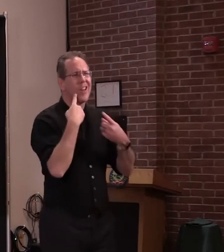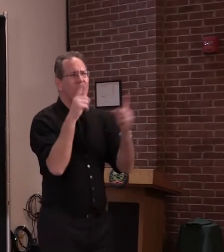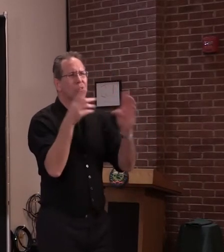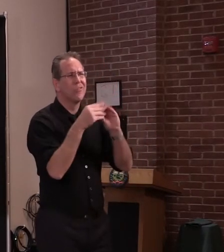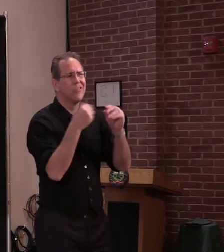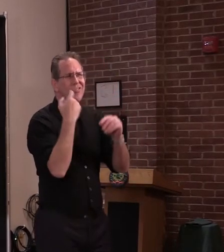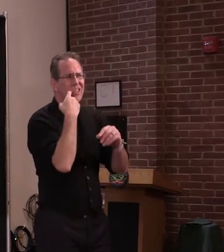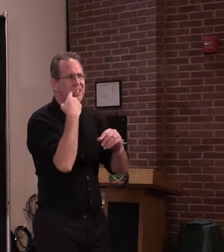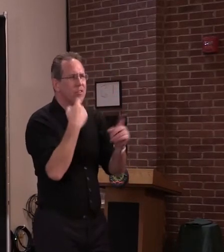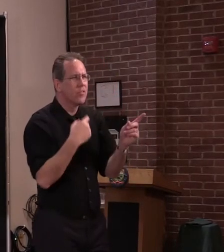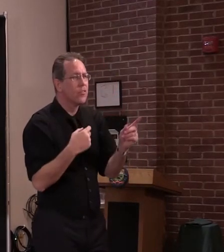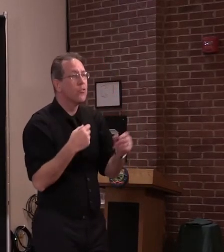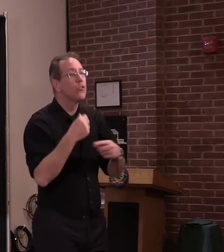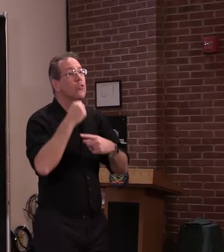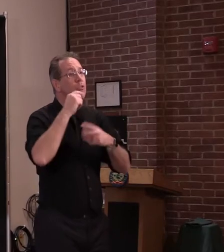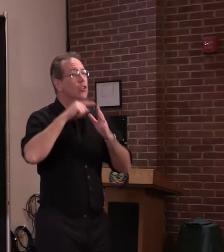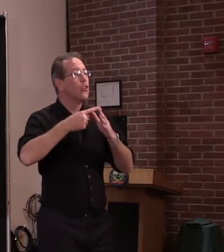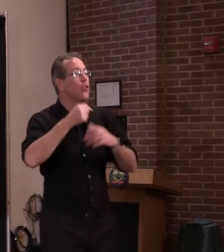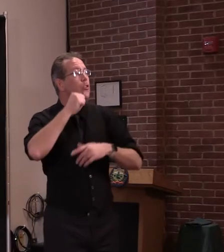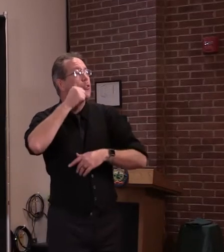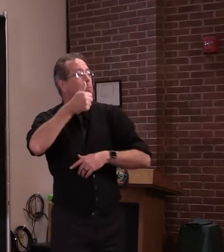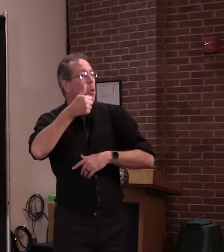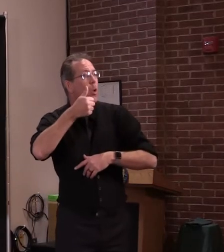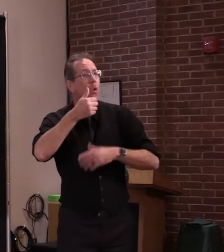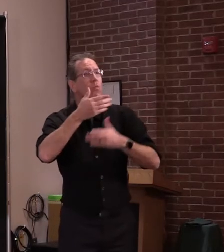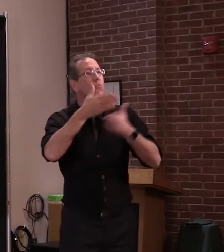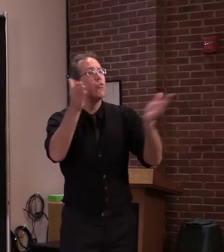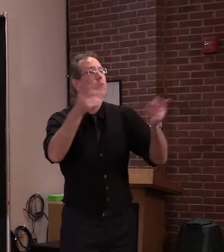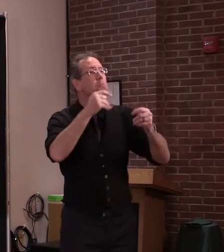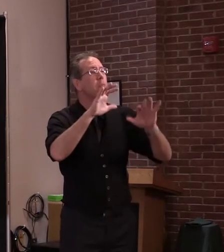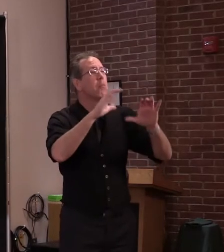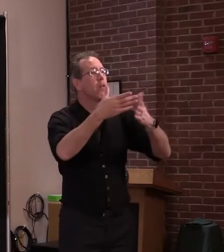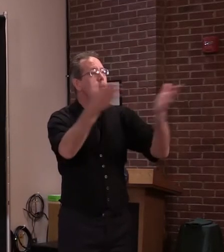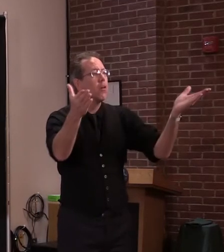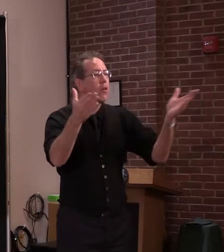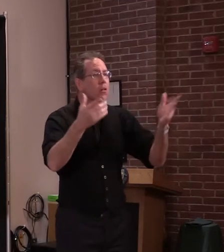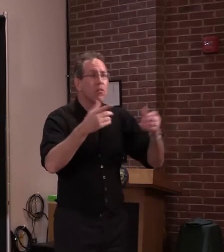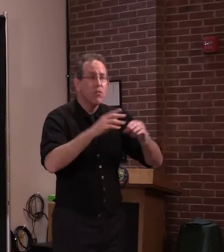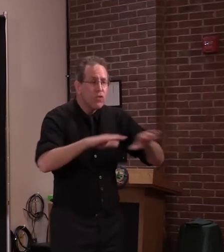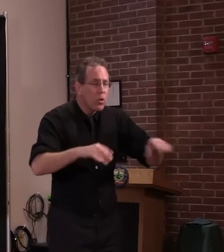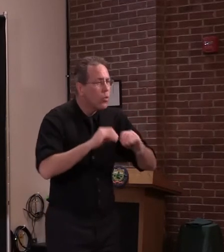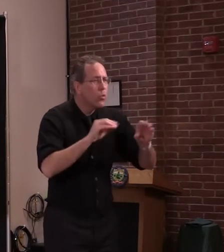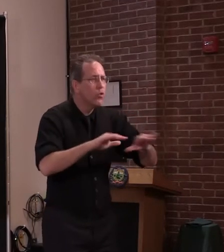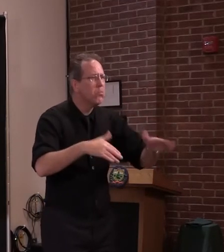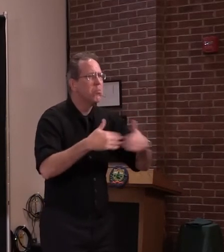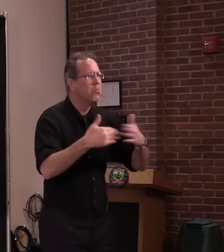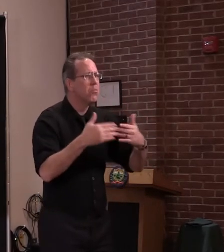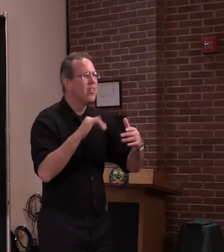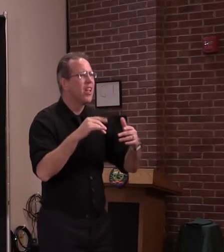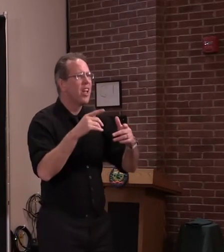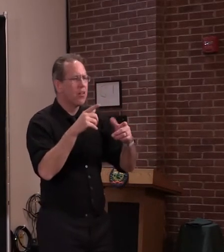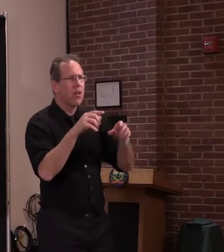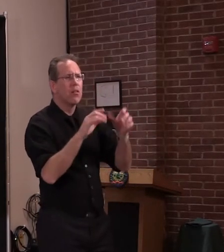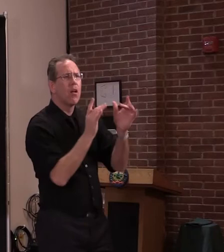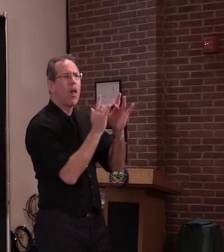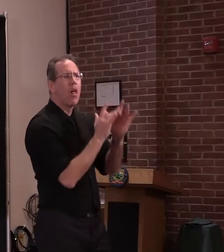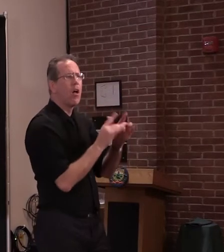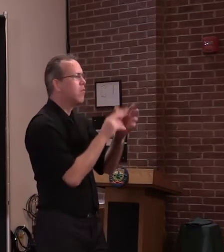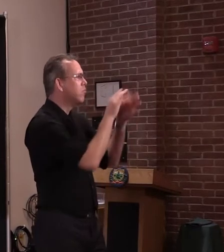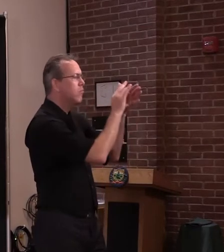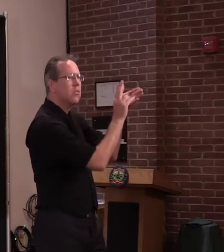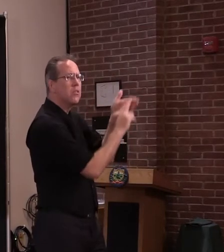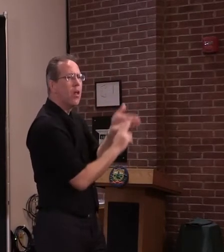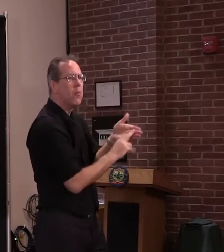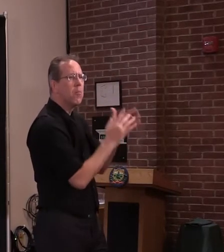tomorrow is for the general public. You can order those online up to two kits